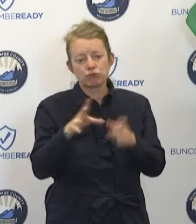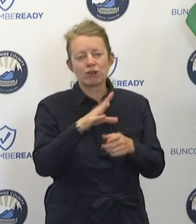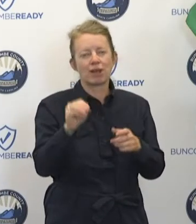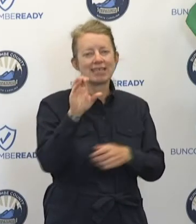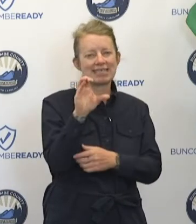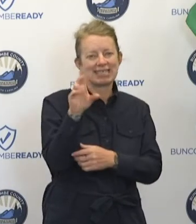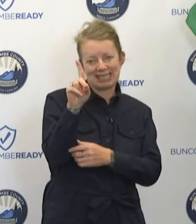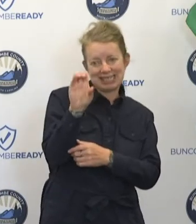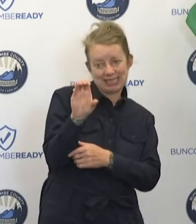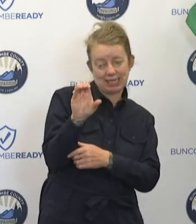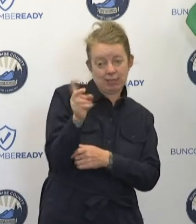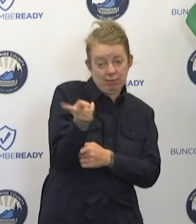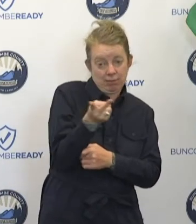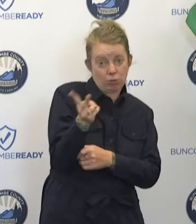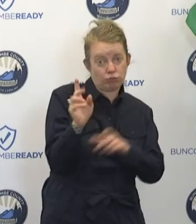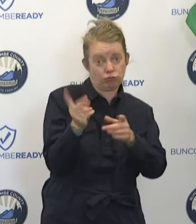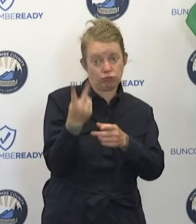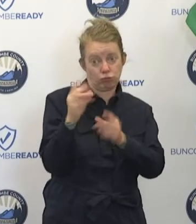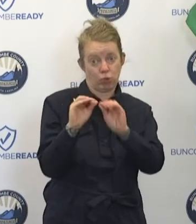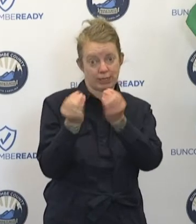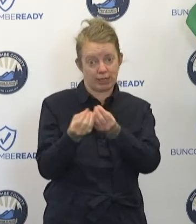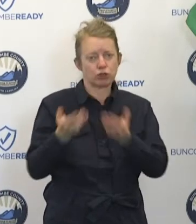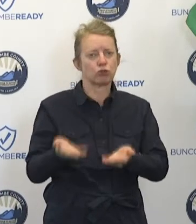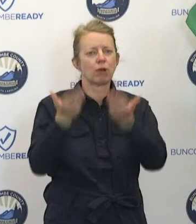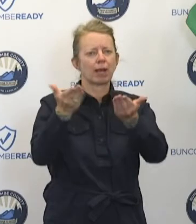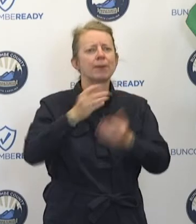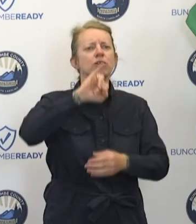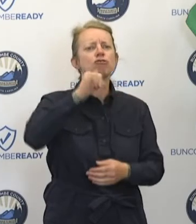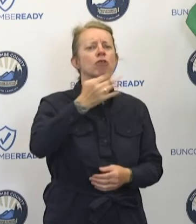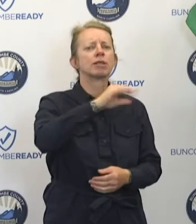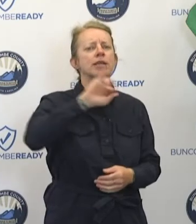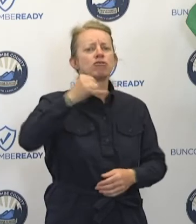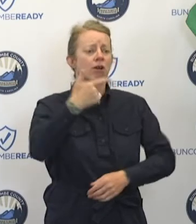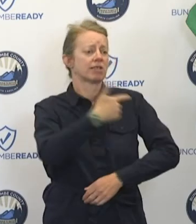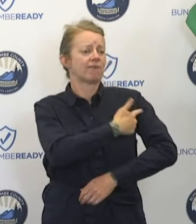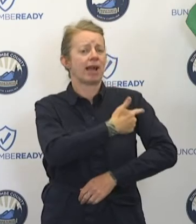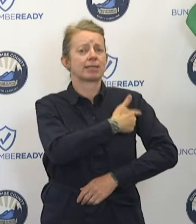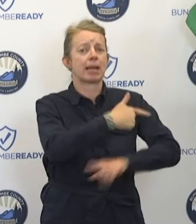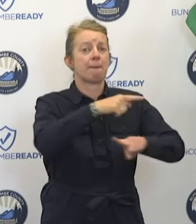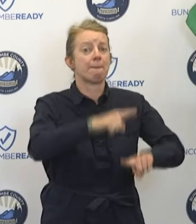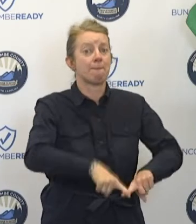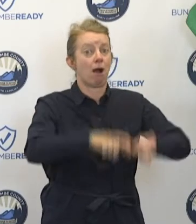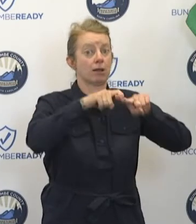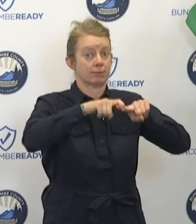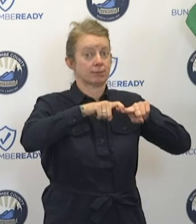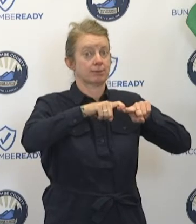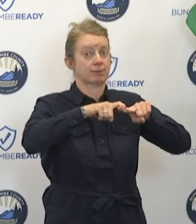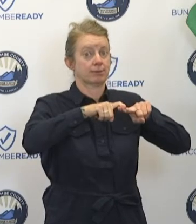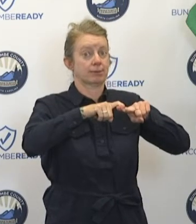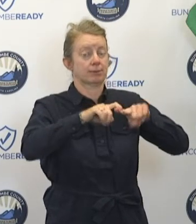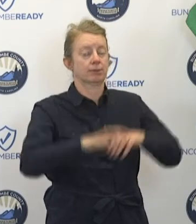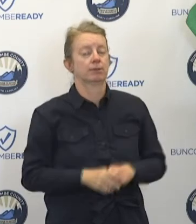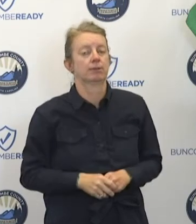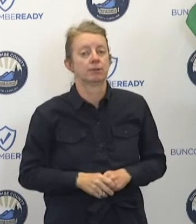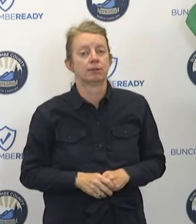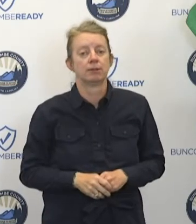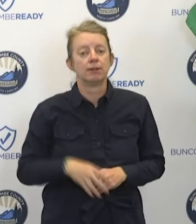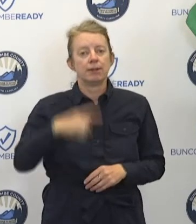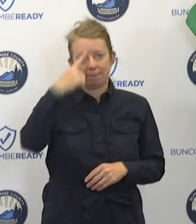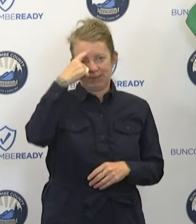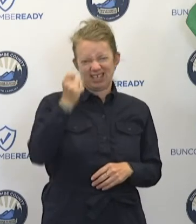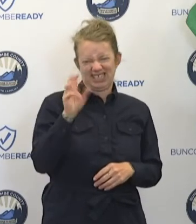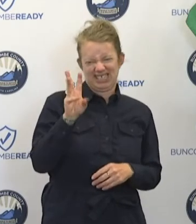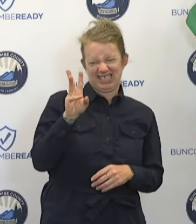They recommended a pause in the use of the Johnson & Johnson, or J&J, COVID-19 vaccine due to 6